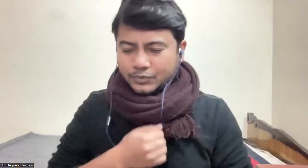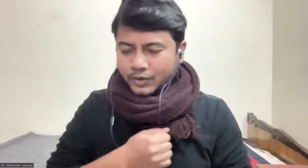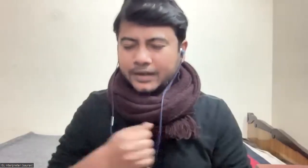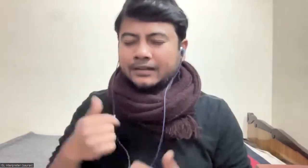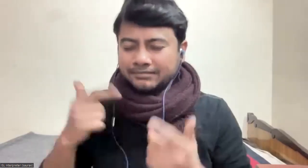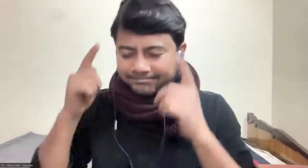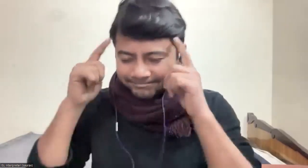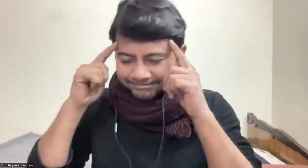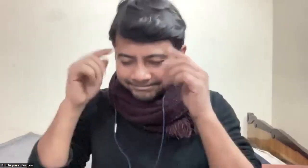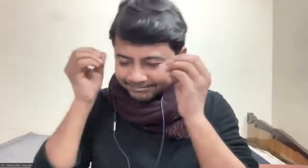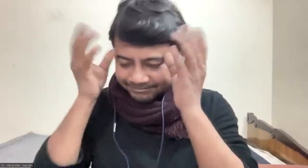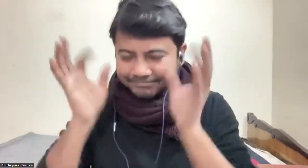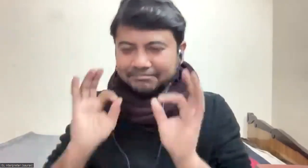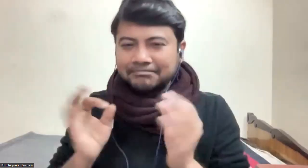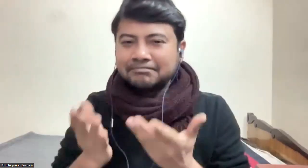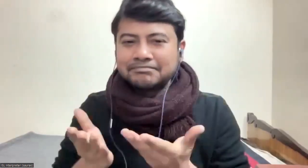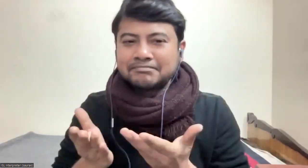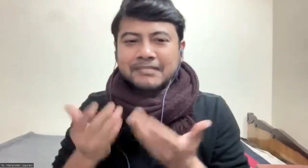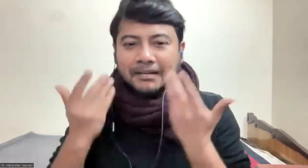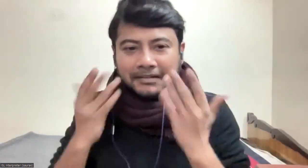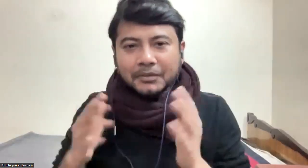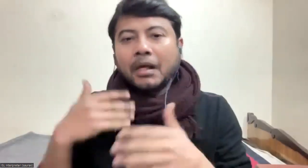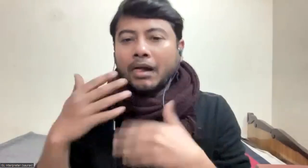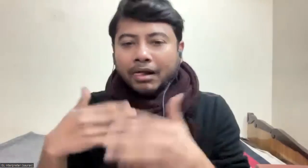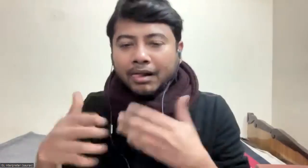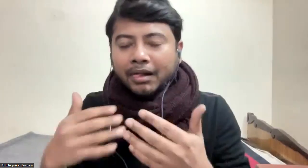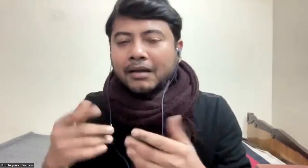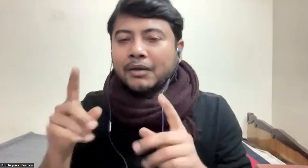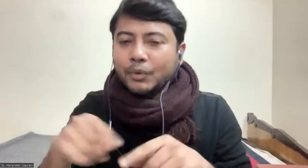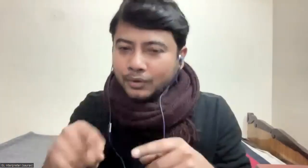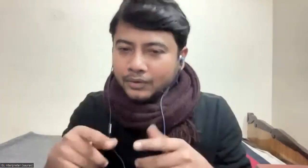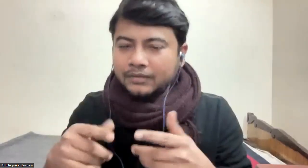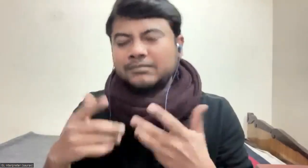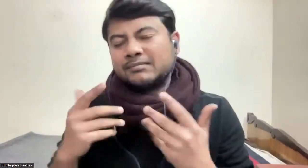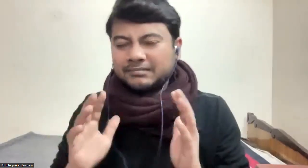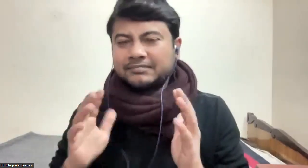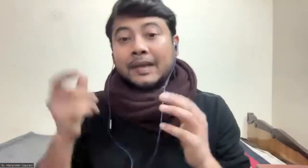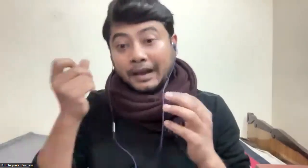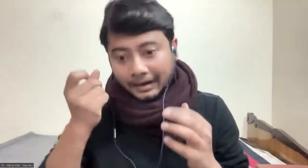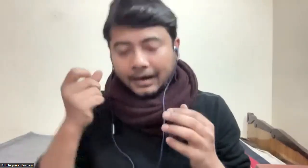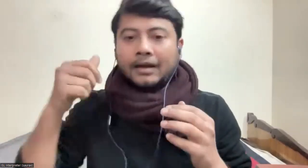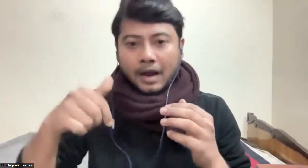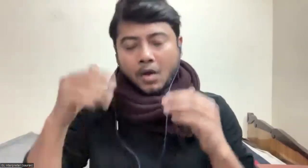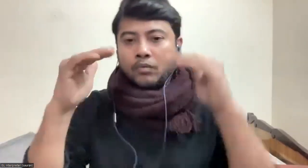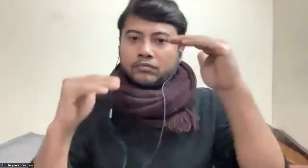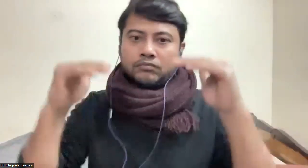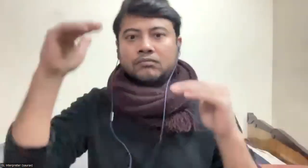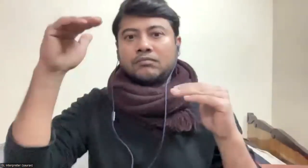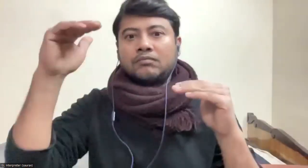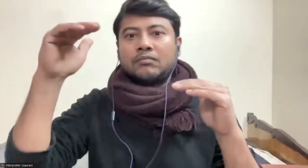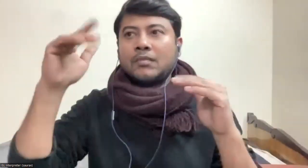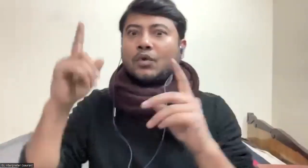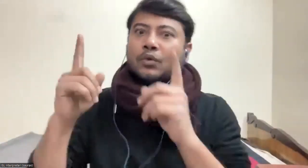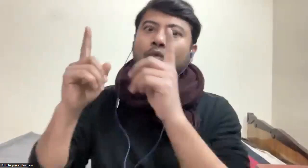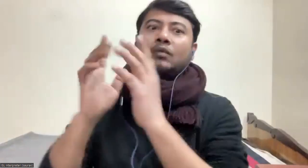understand this, but now I know. Please forgive me." Right? So they are not at the same level. That is a big mistake. If